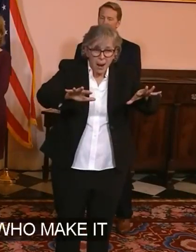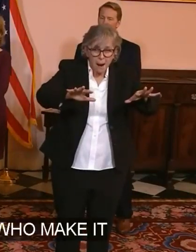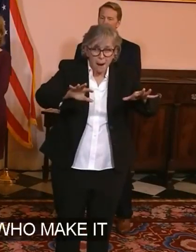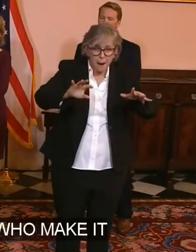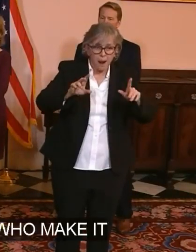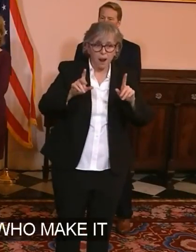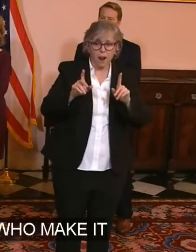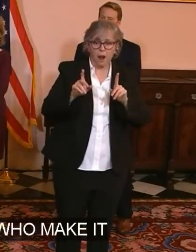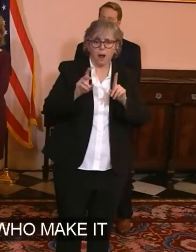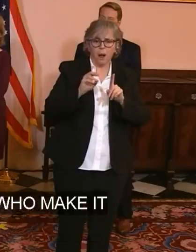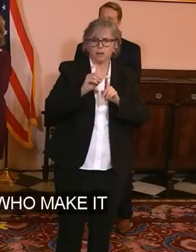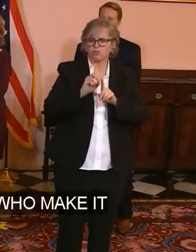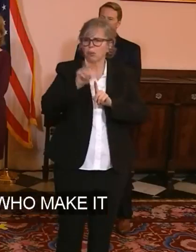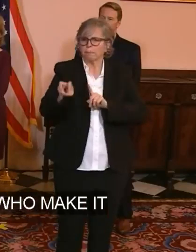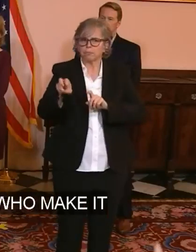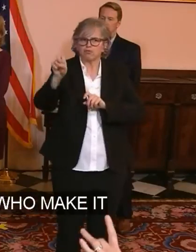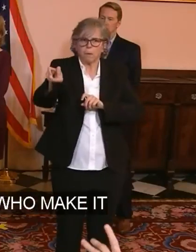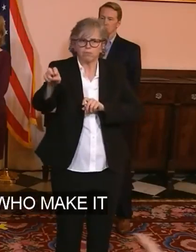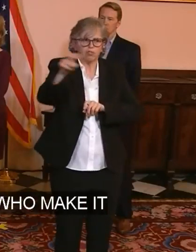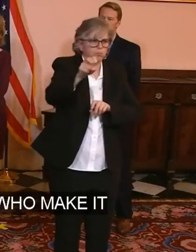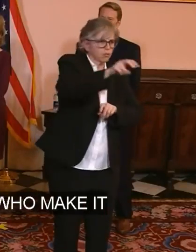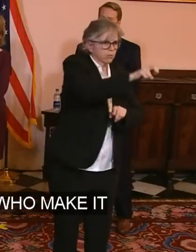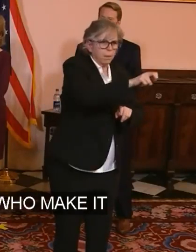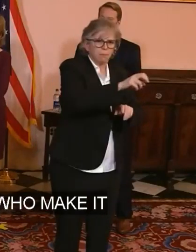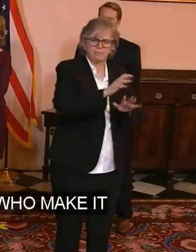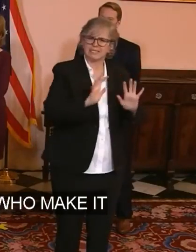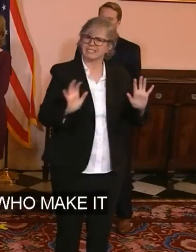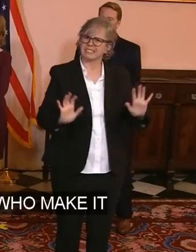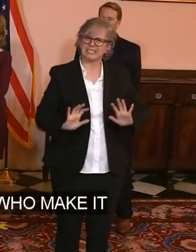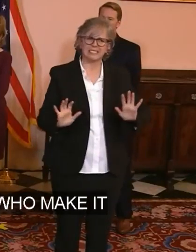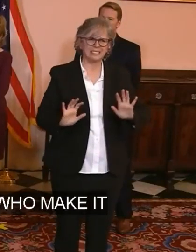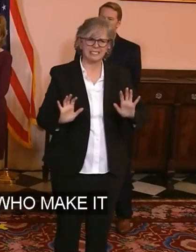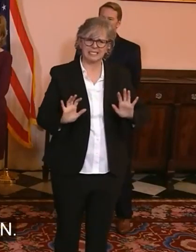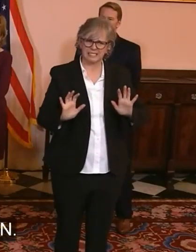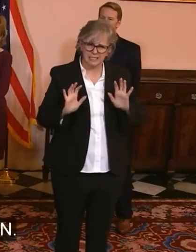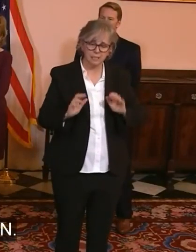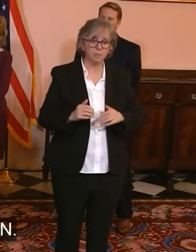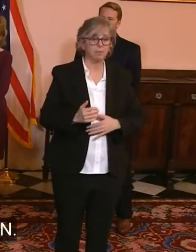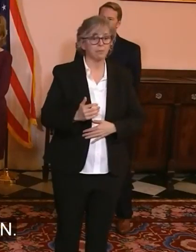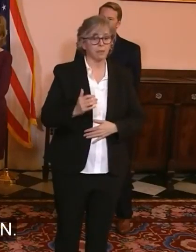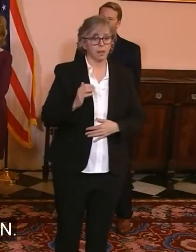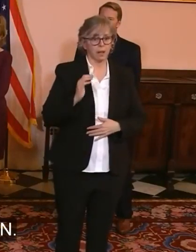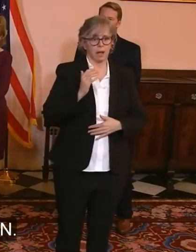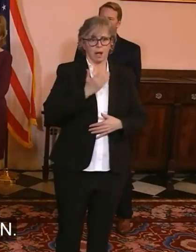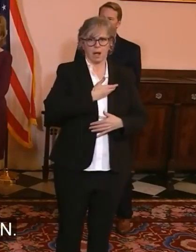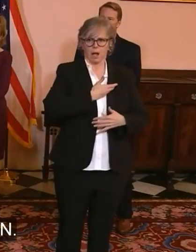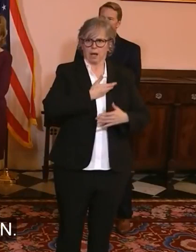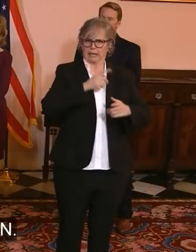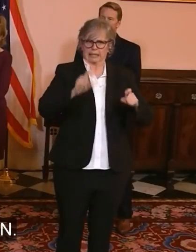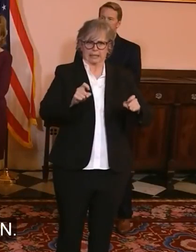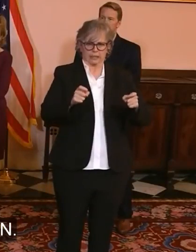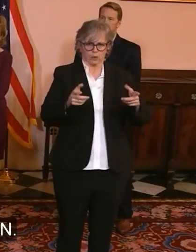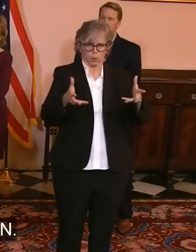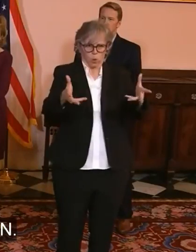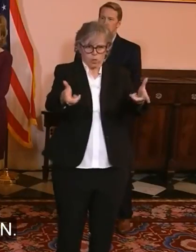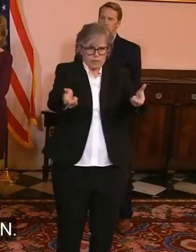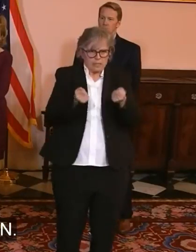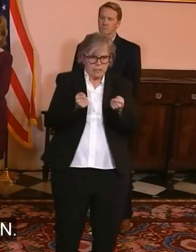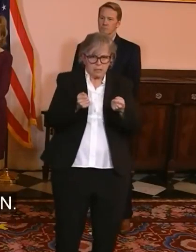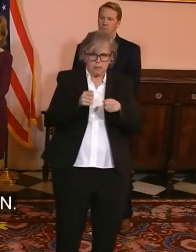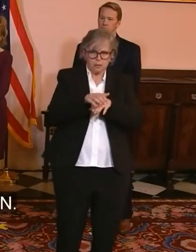person to person. We have it within our own control how fast this spreads and